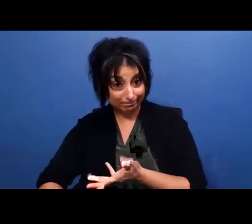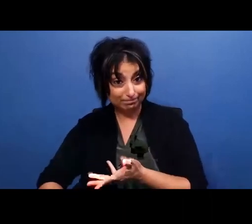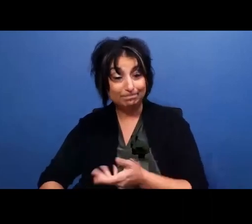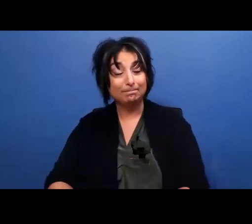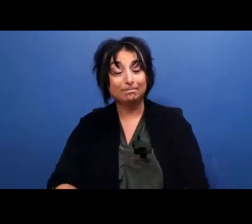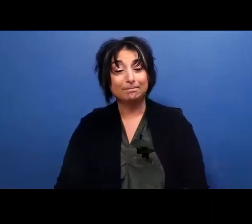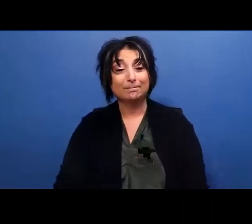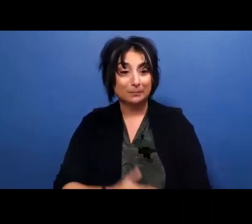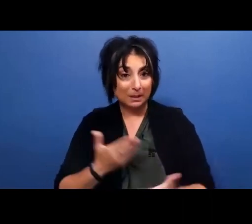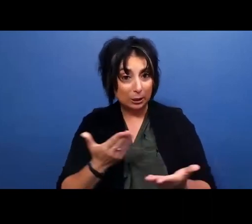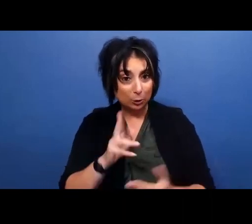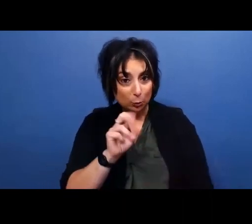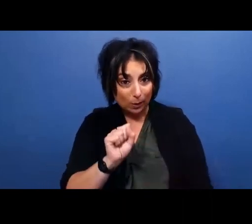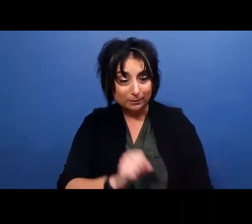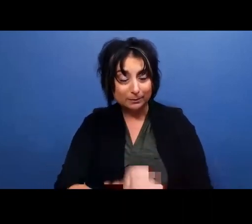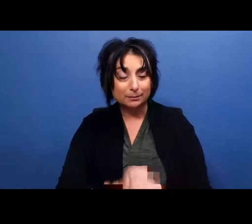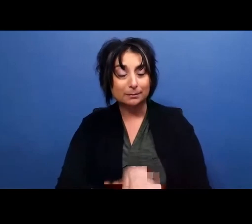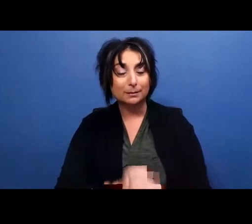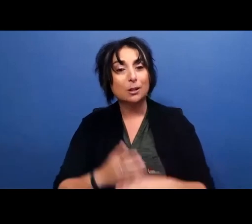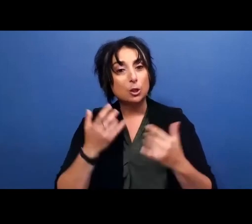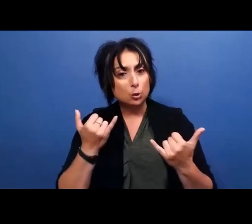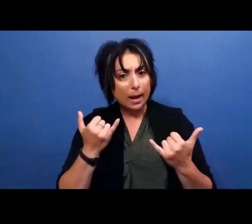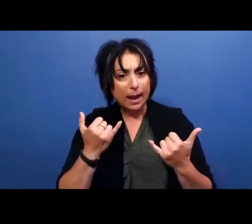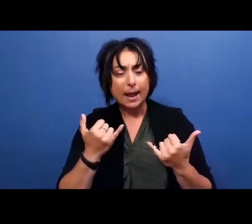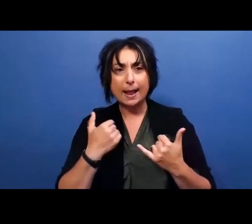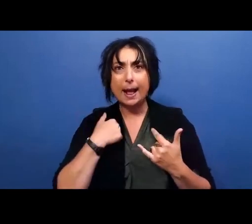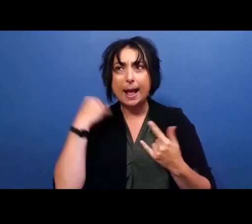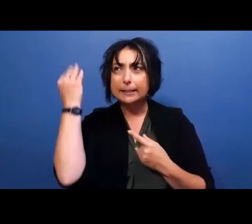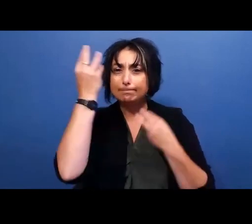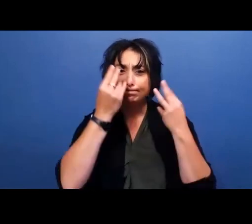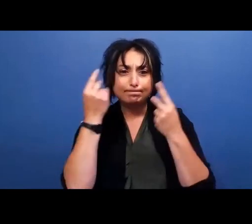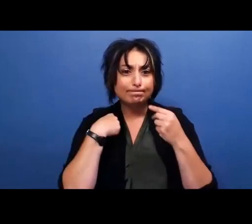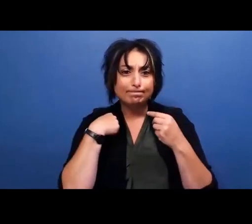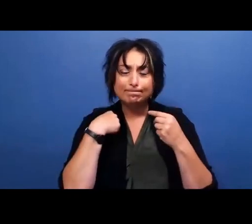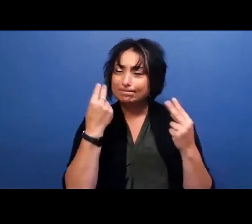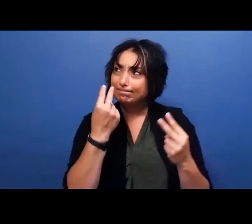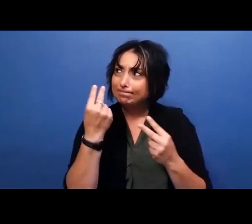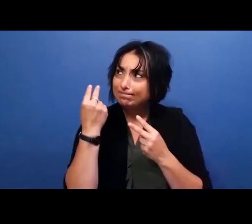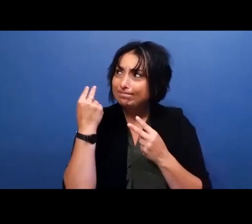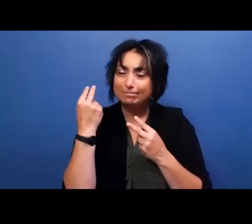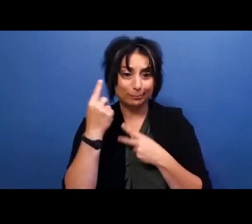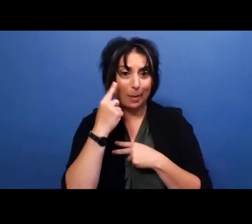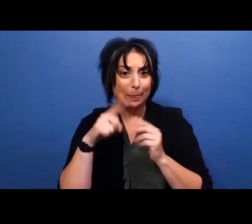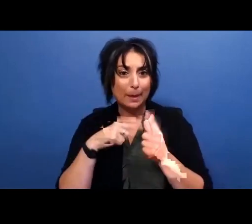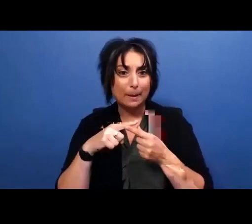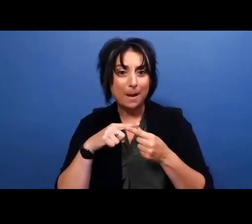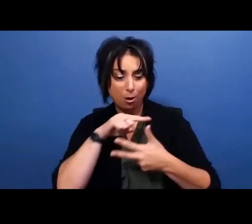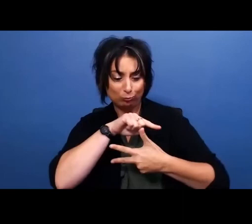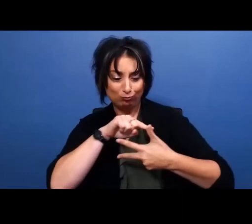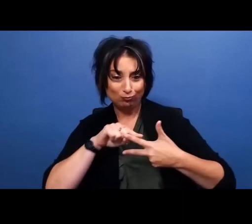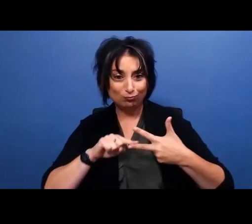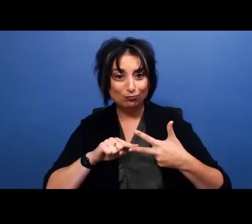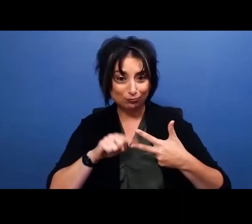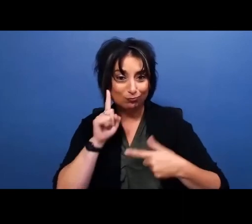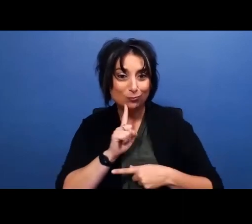so today, when I look back on this, I think about these 3 deaf interns who some of you